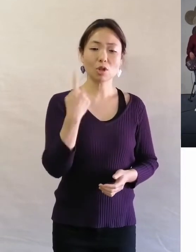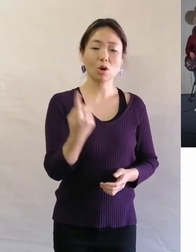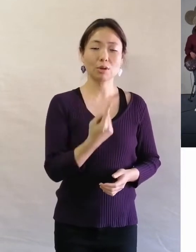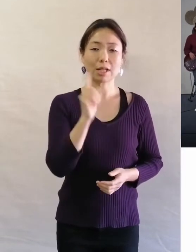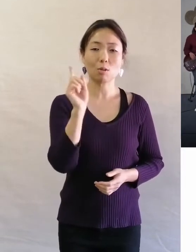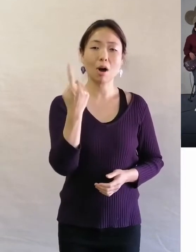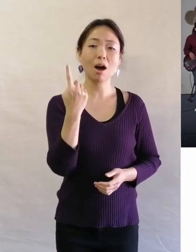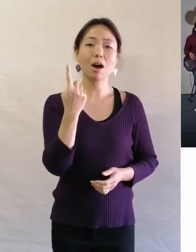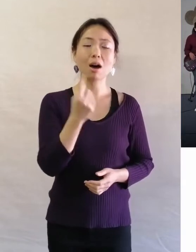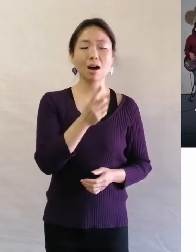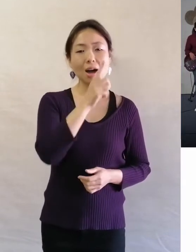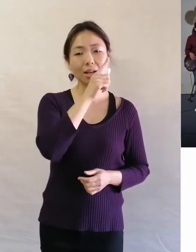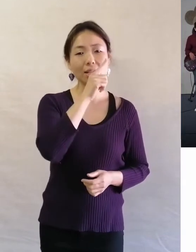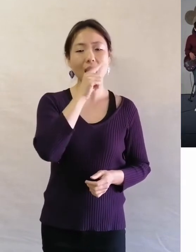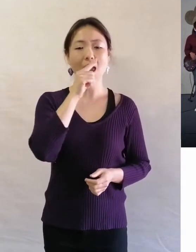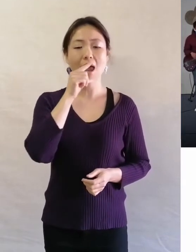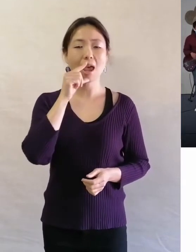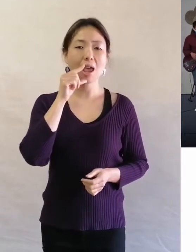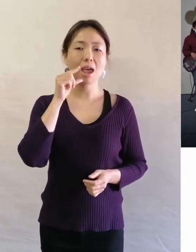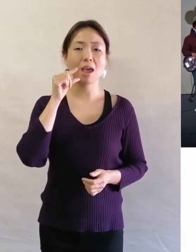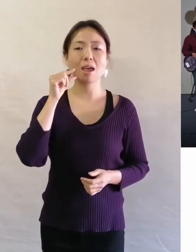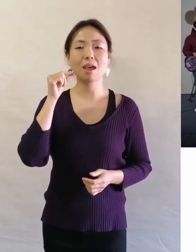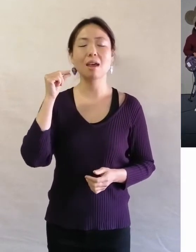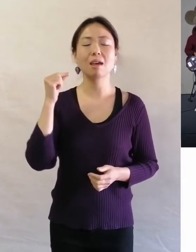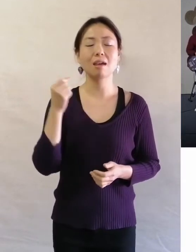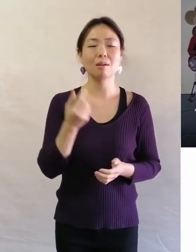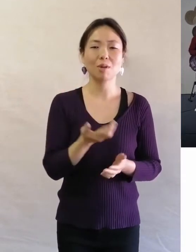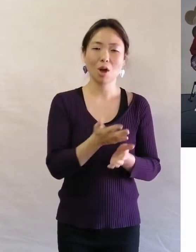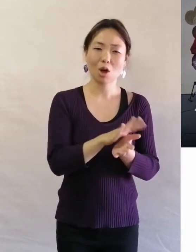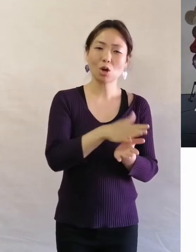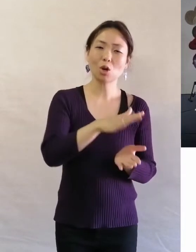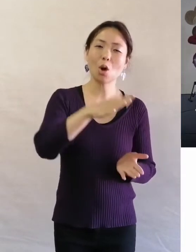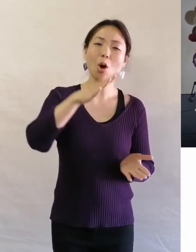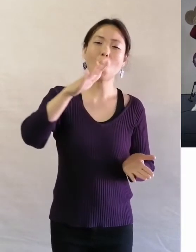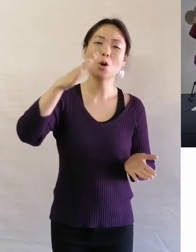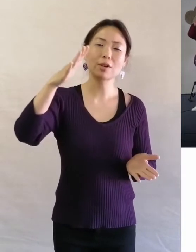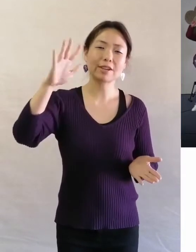There is only one name